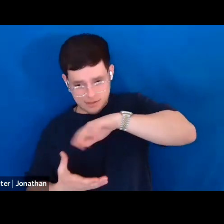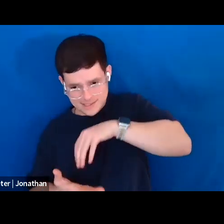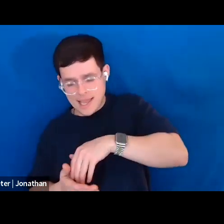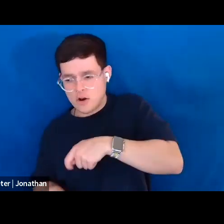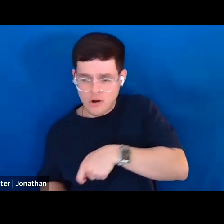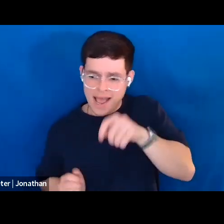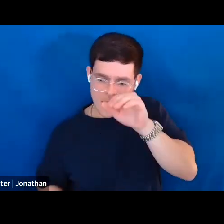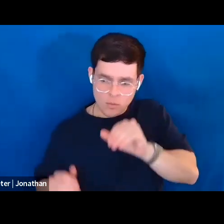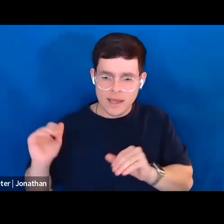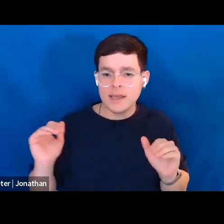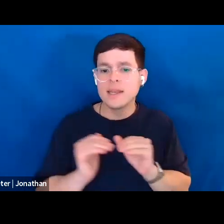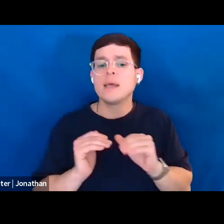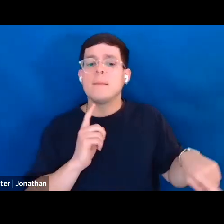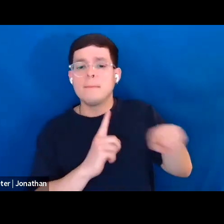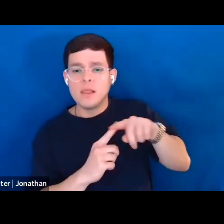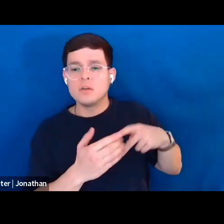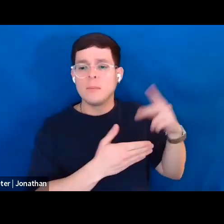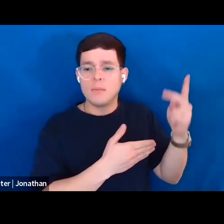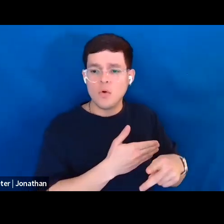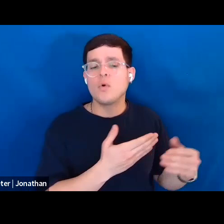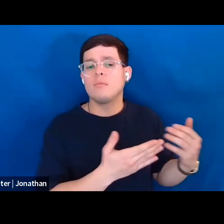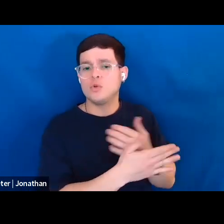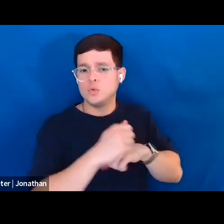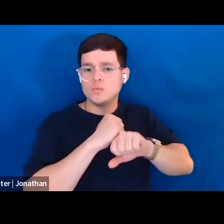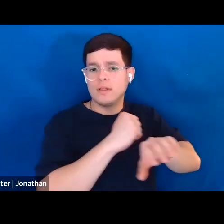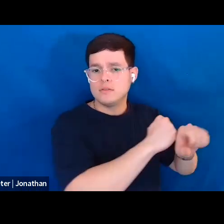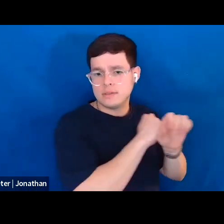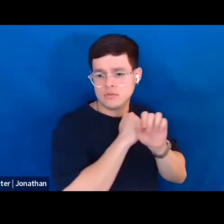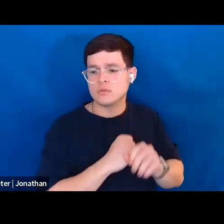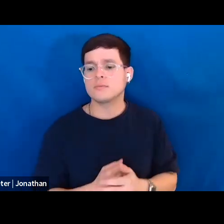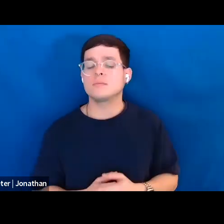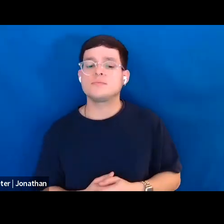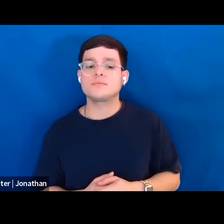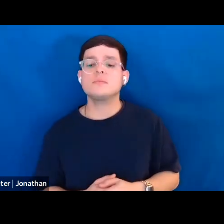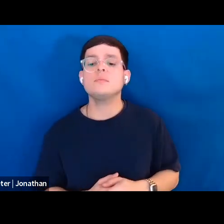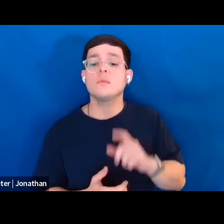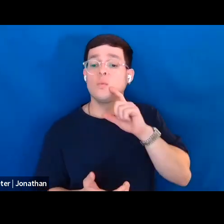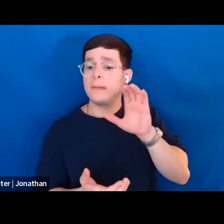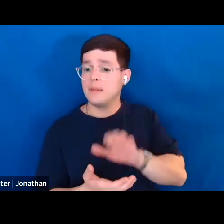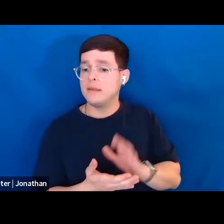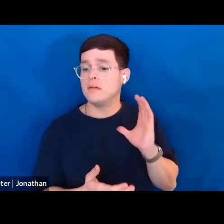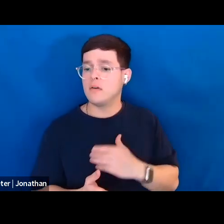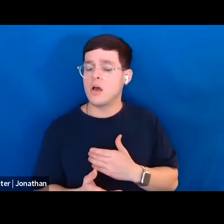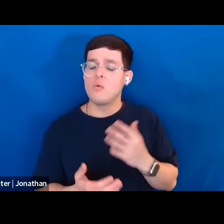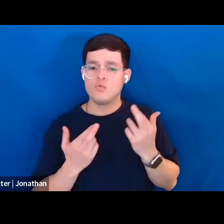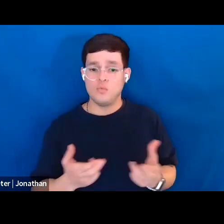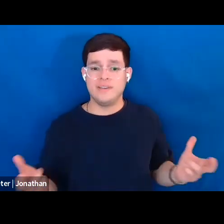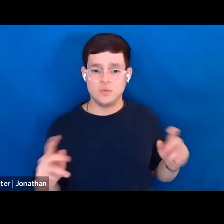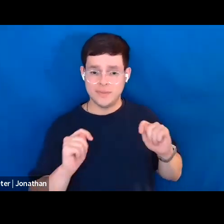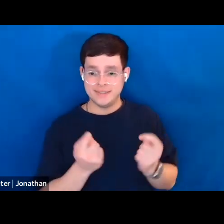our program and our new solicitation. We believe that the resource team